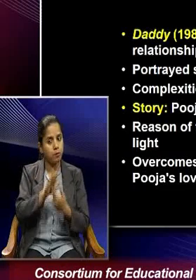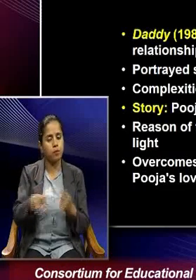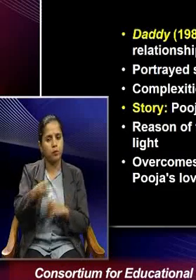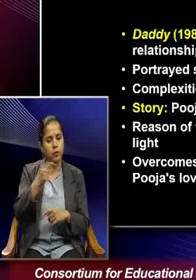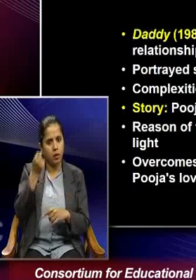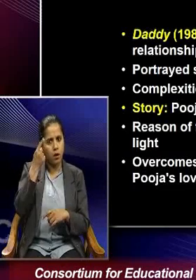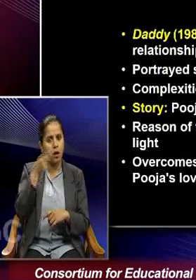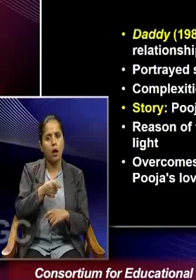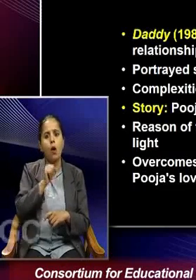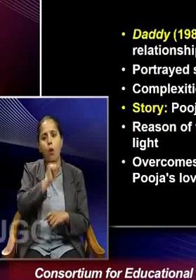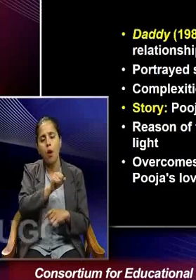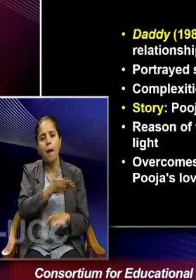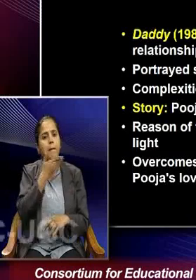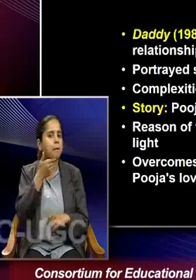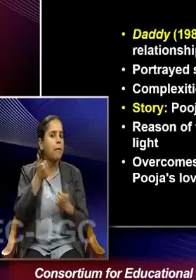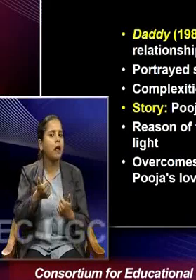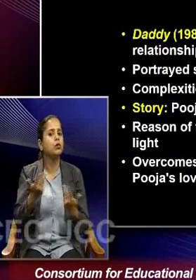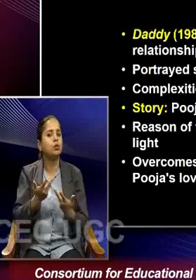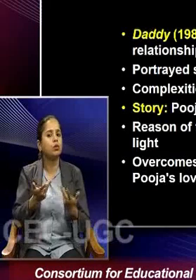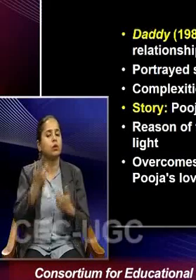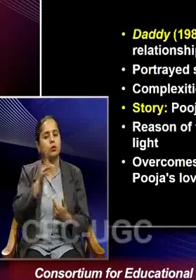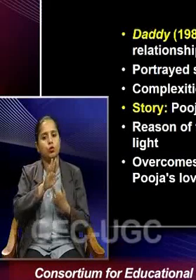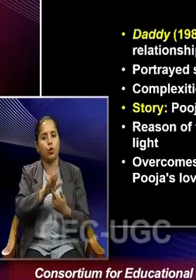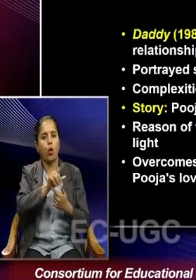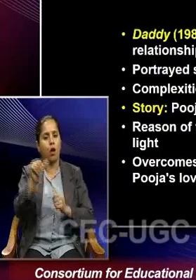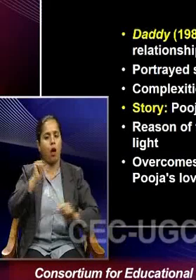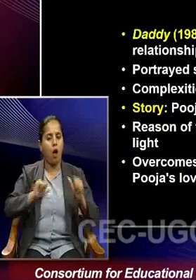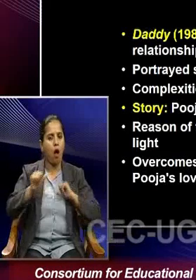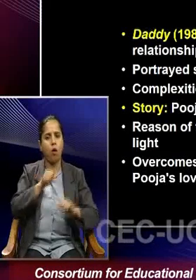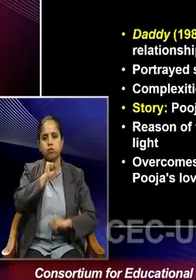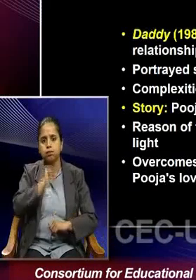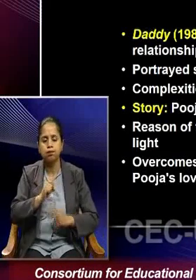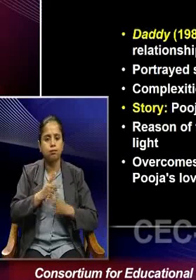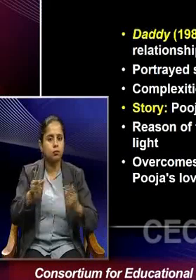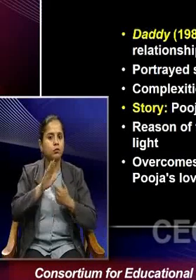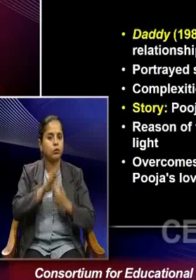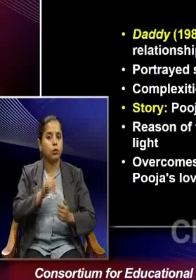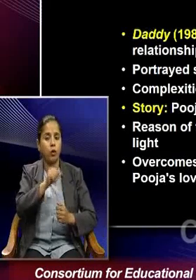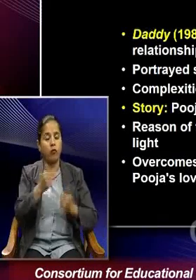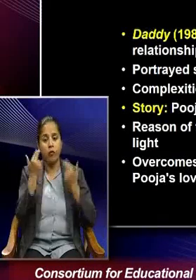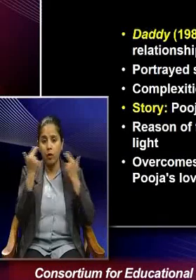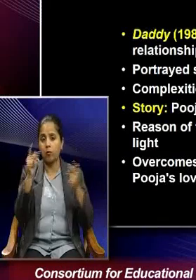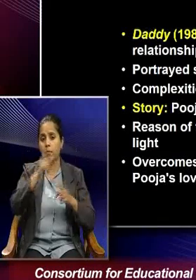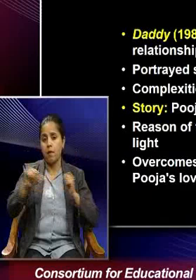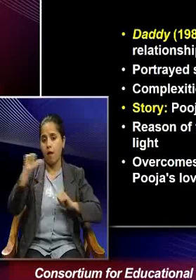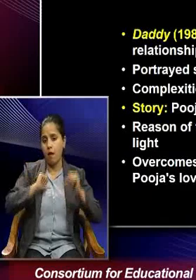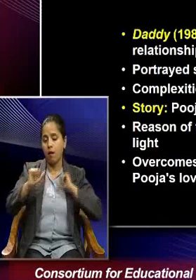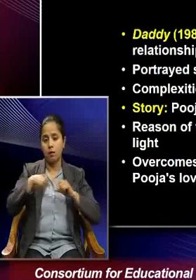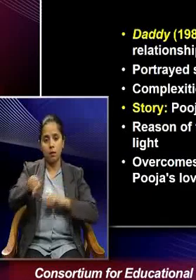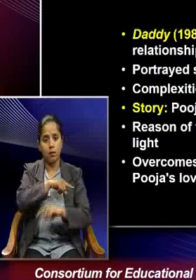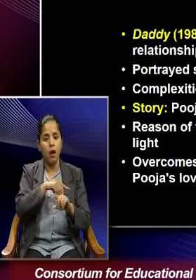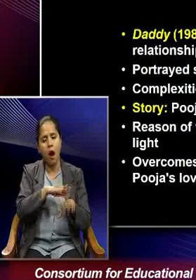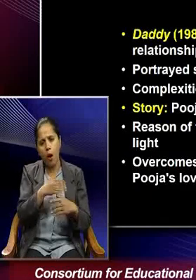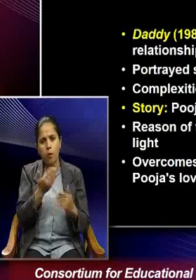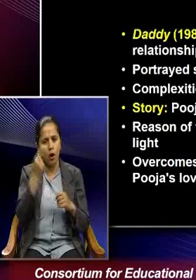instrumental in taking out the best from his stars or actors, and how